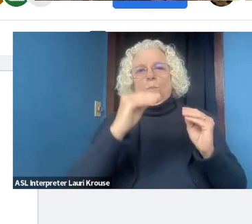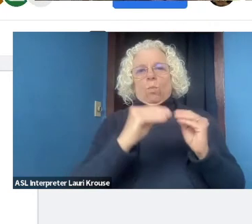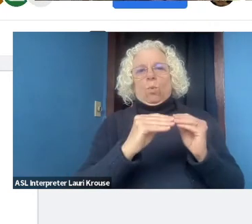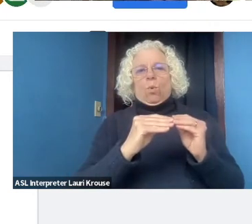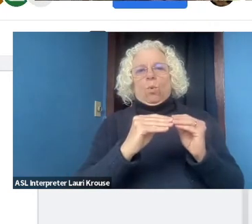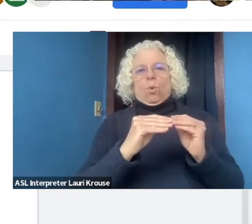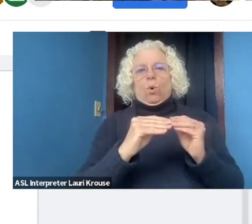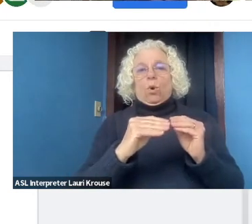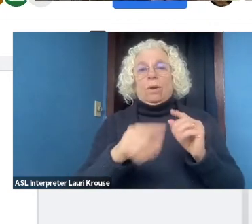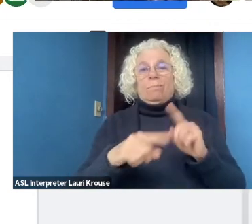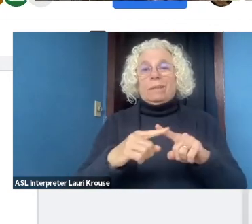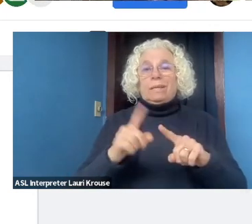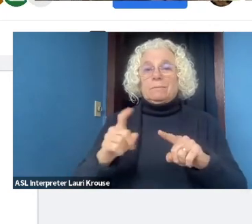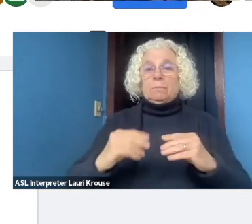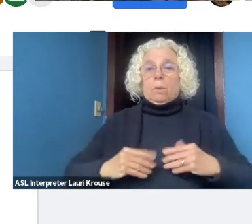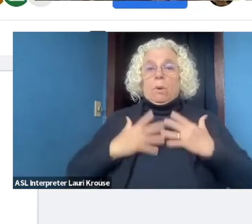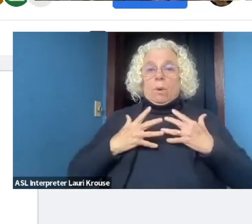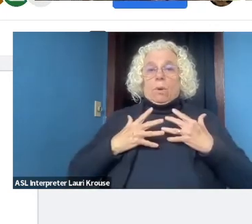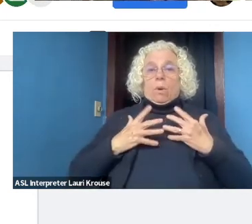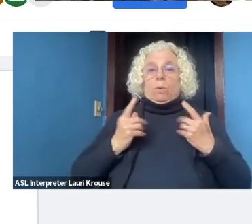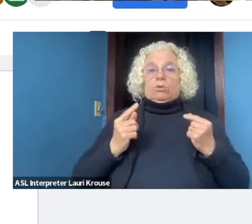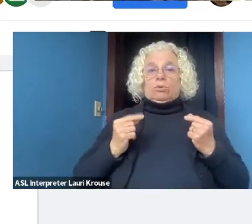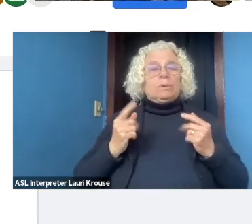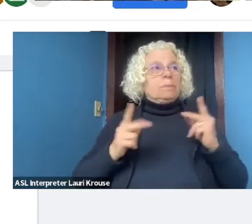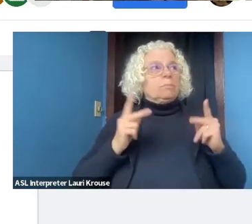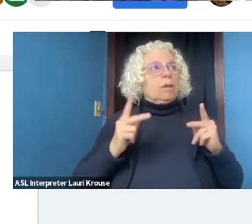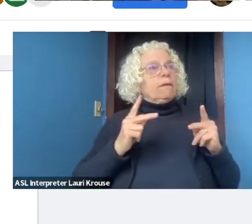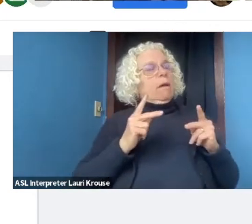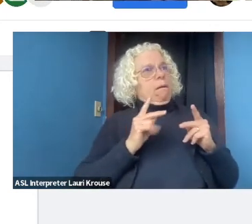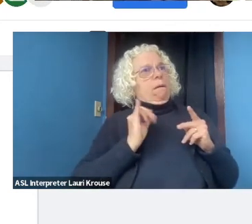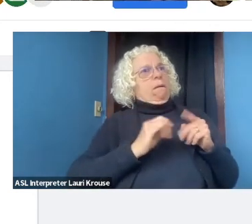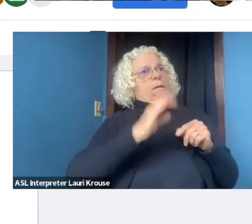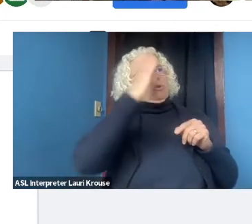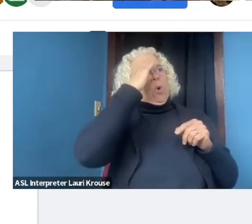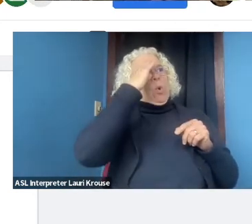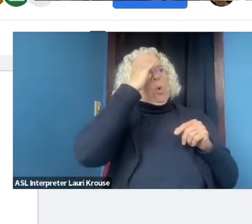People often ask, like, what can I do? What should I do? And I think that there's